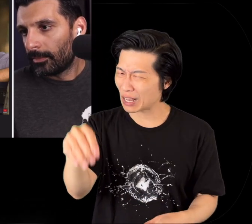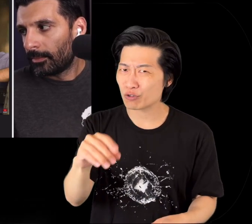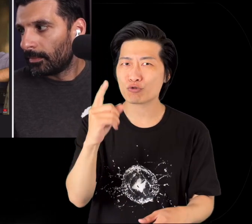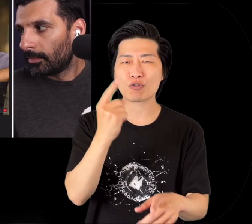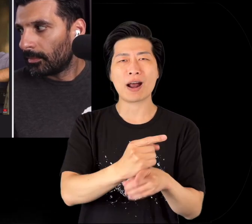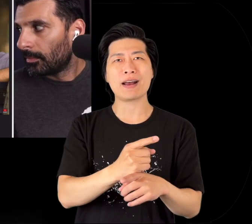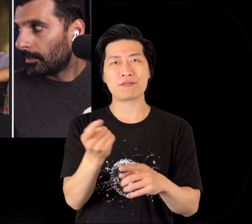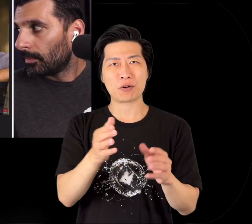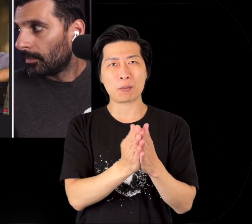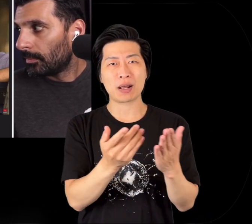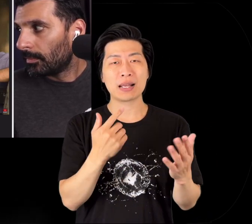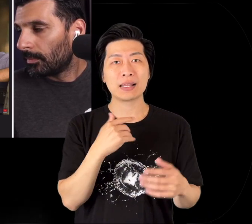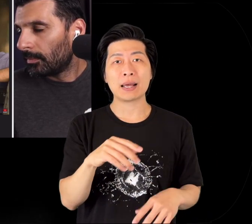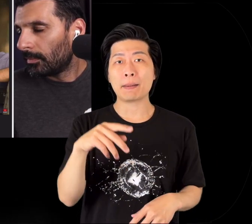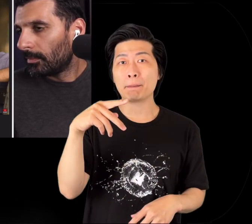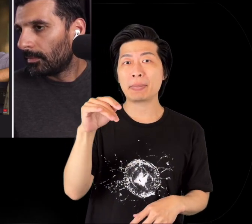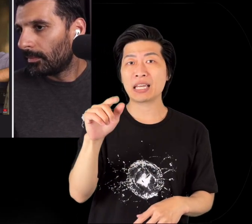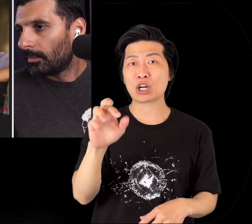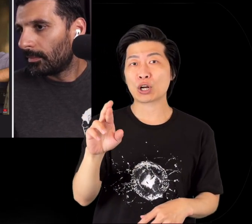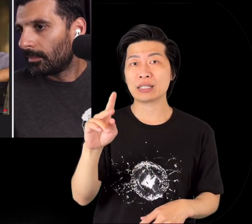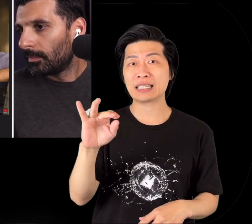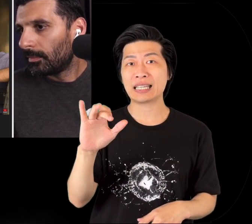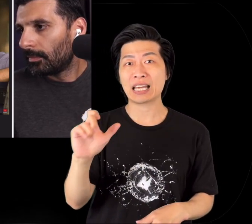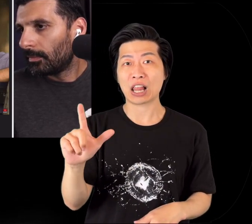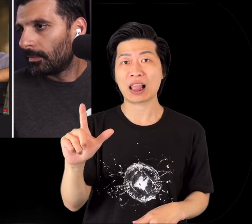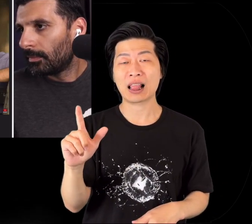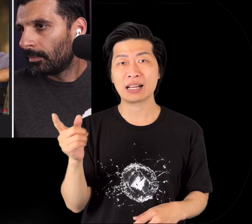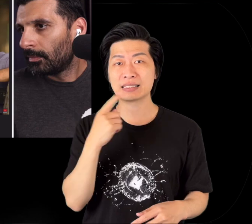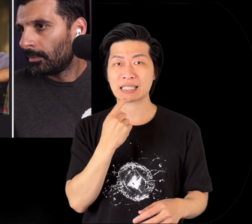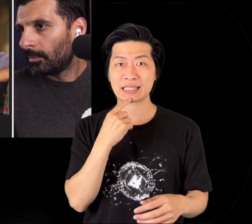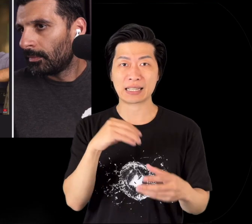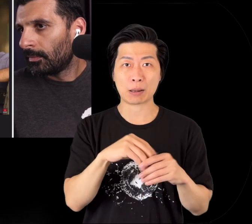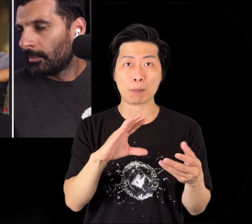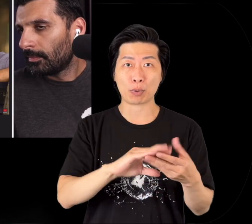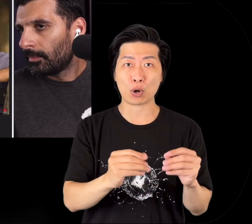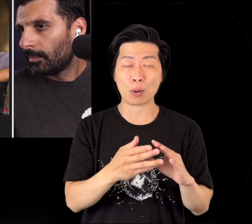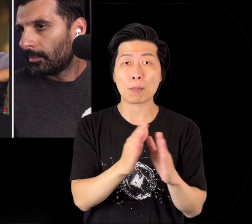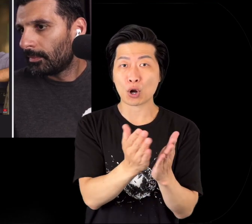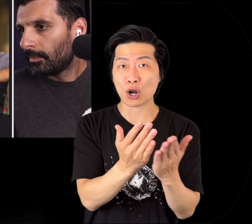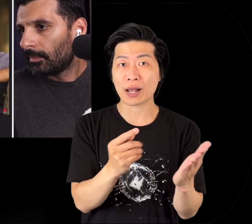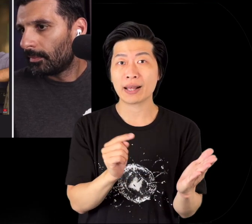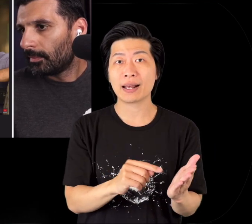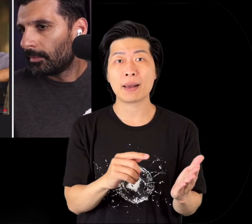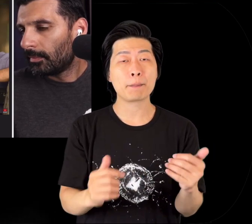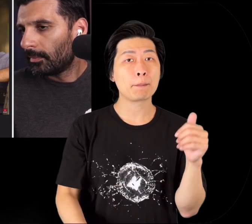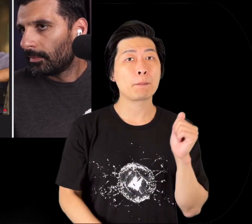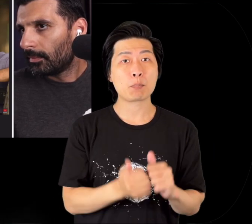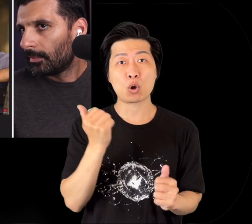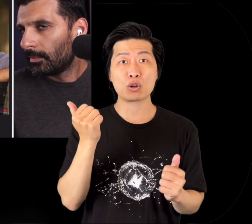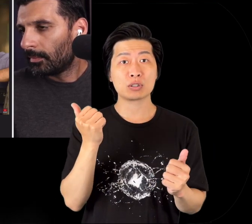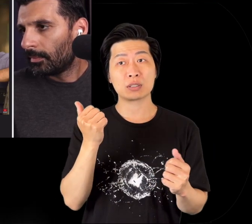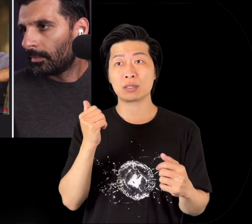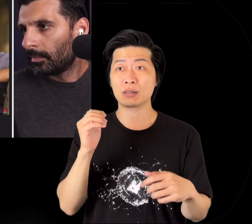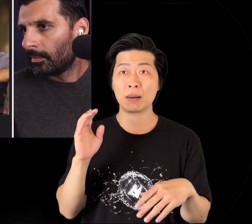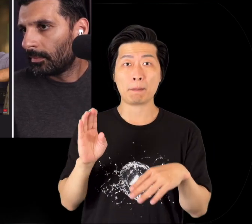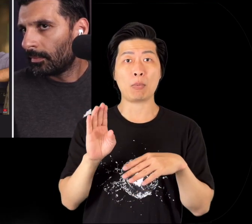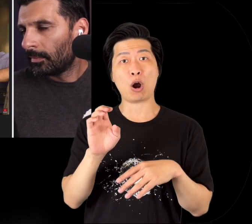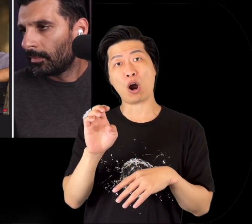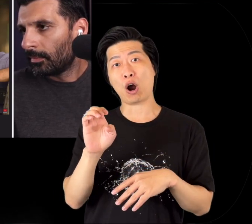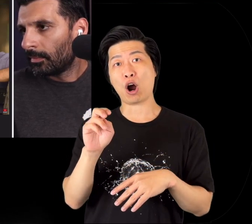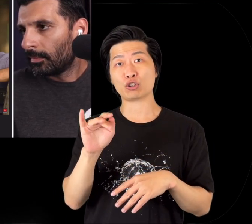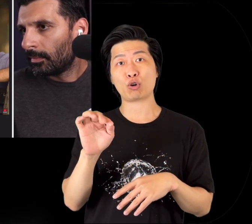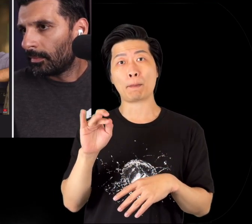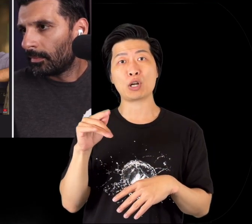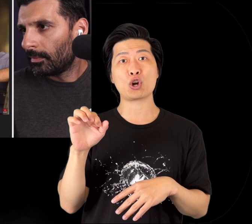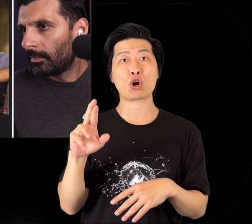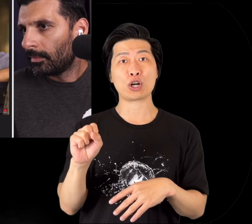right, which is, as Peter Thiel says in the book, this is most entrepreneurs try to